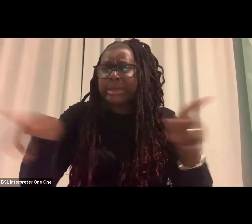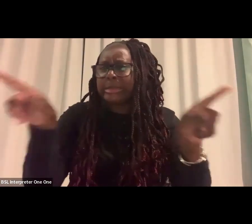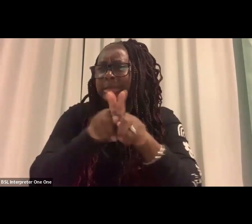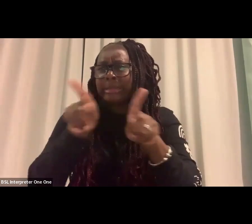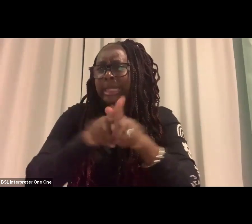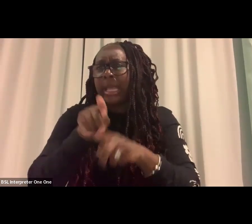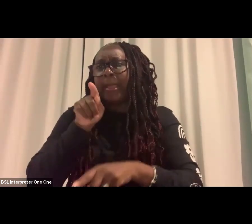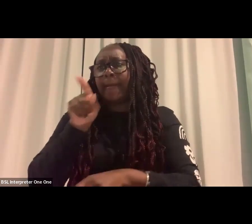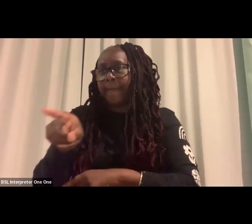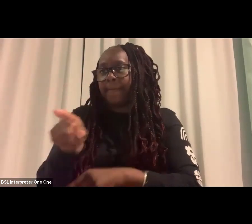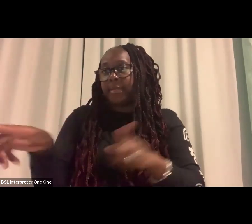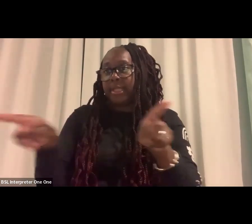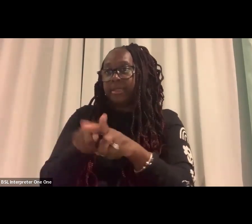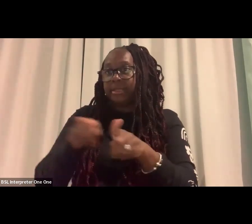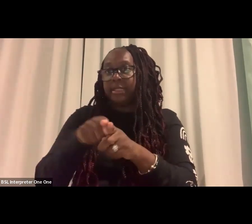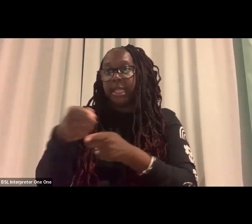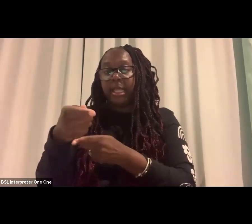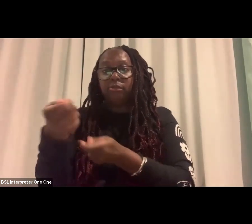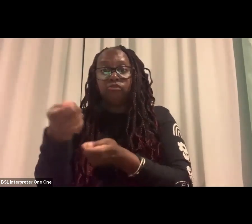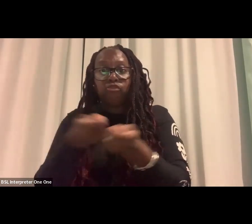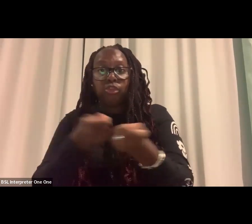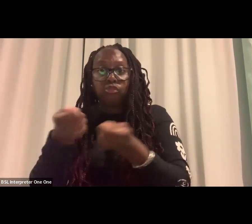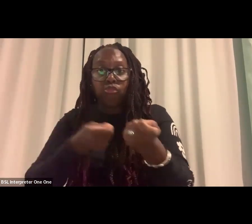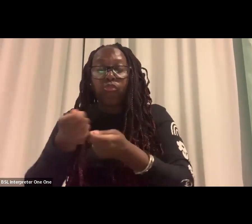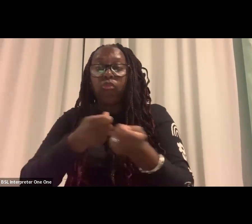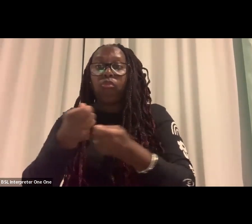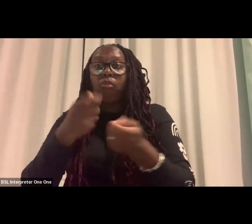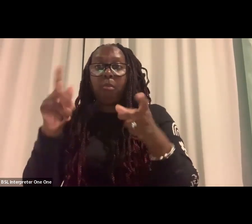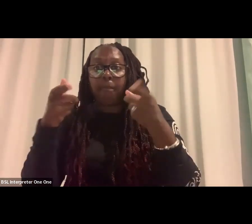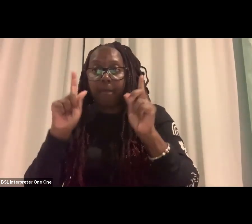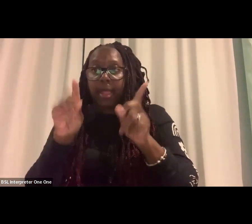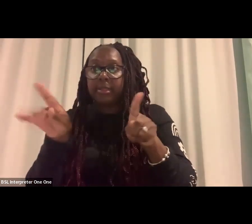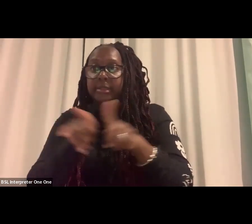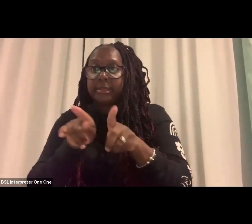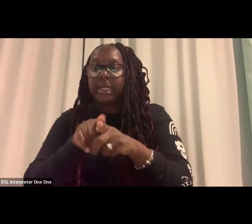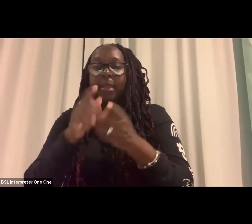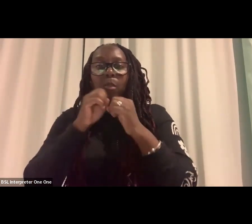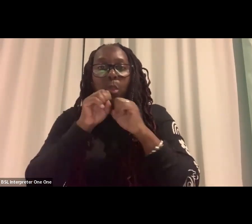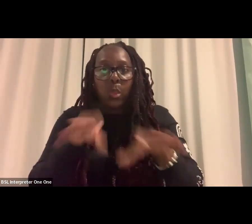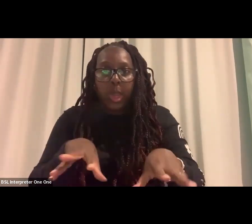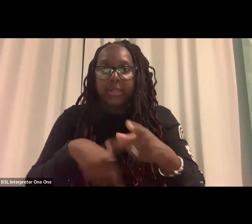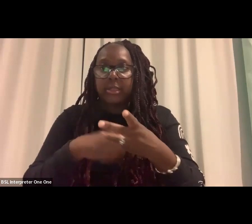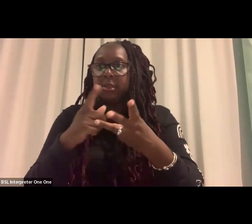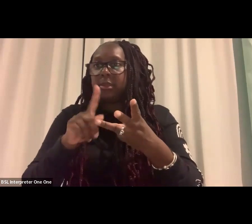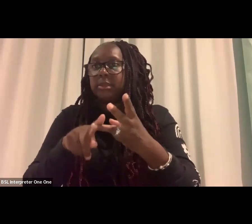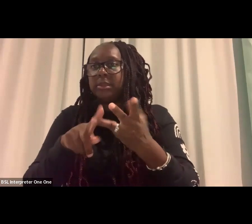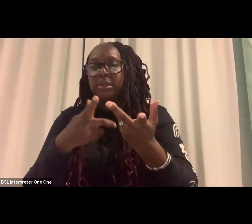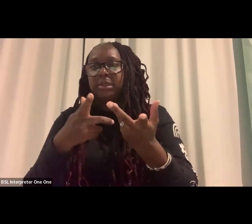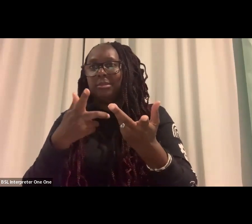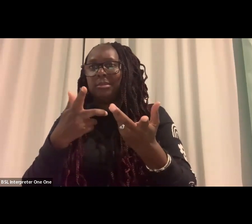And the last one is resource management with all circularity, items, waste, inputs, outputs,